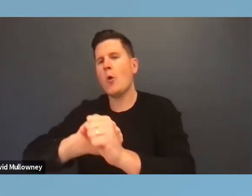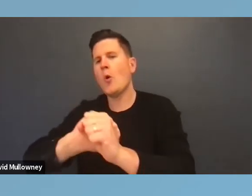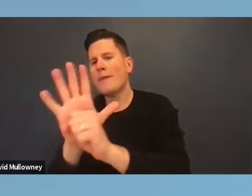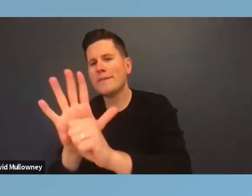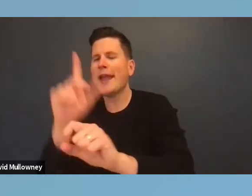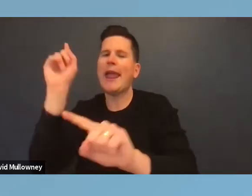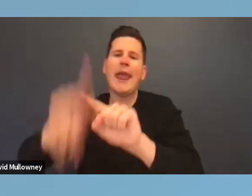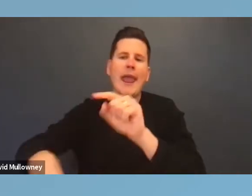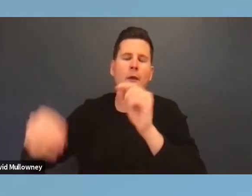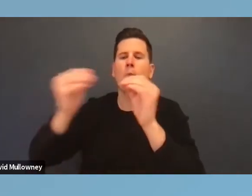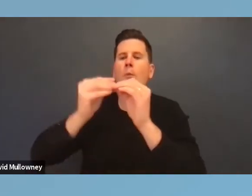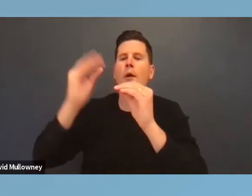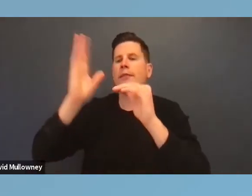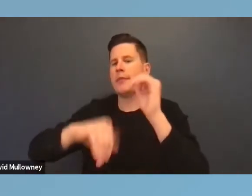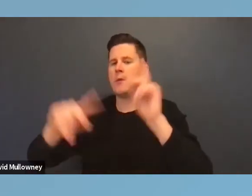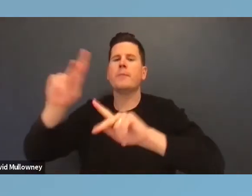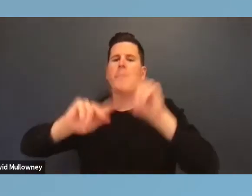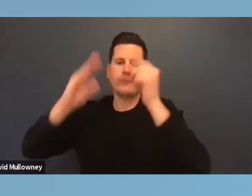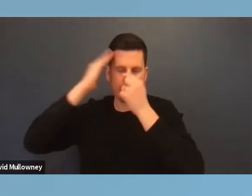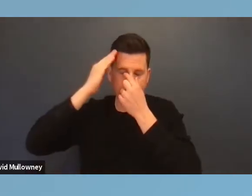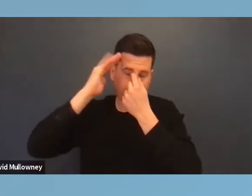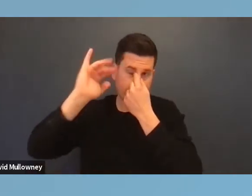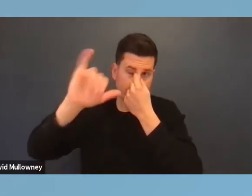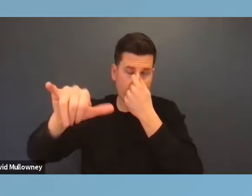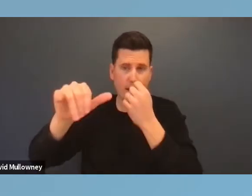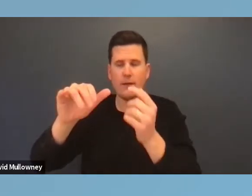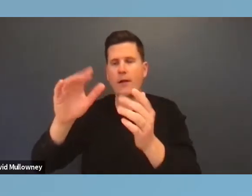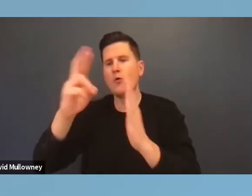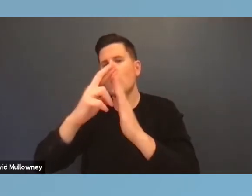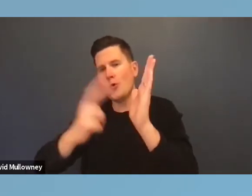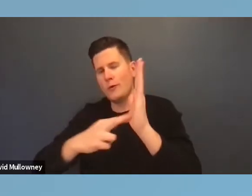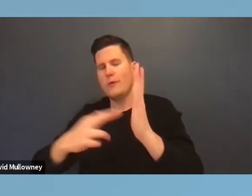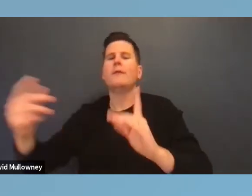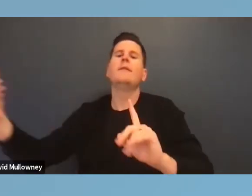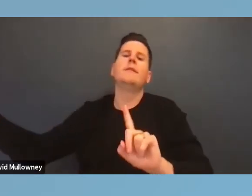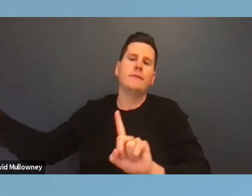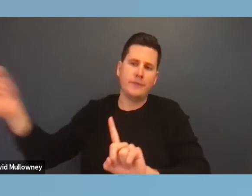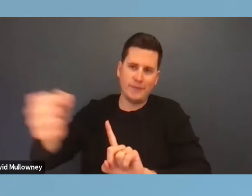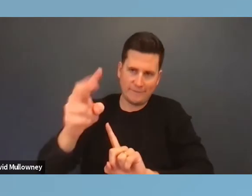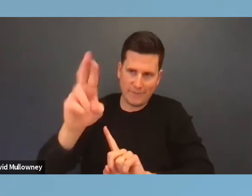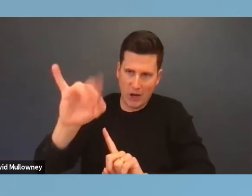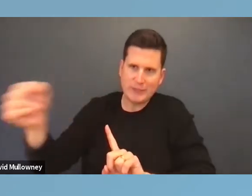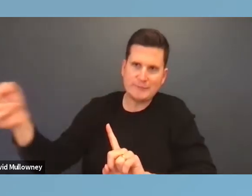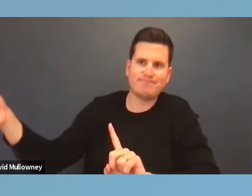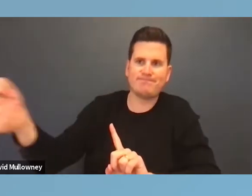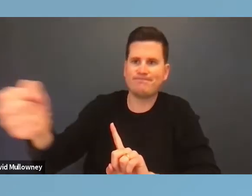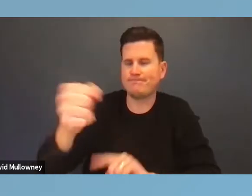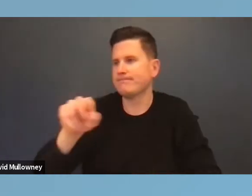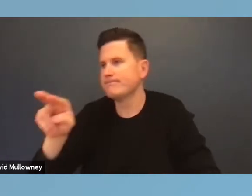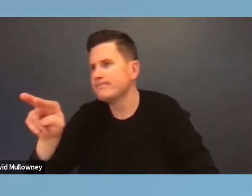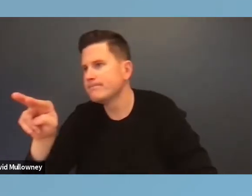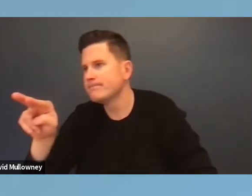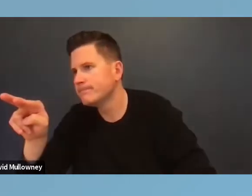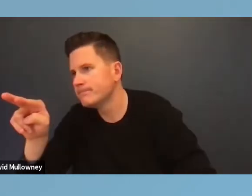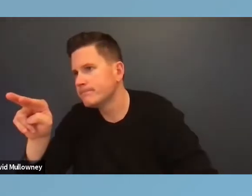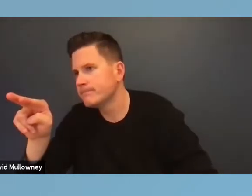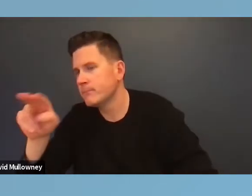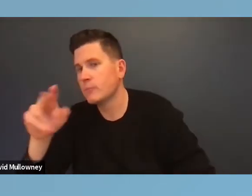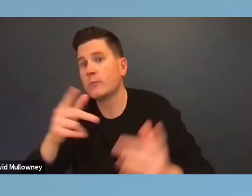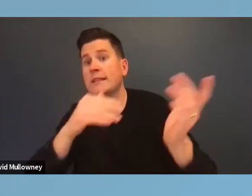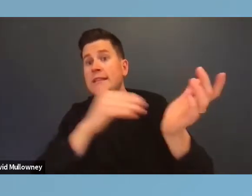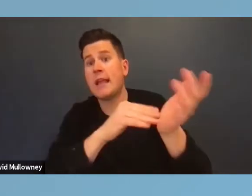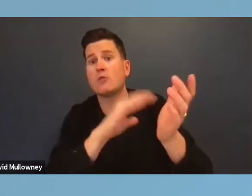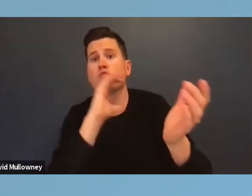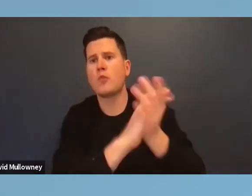give me VRI because there was a limitation due to COVID of how many people could be in the room. So they would bring in the VRI